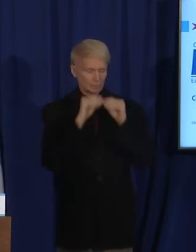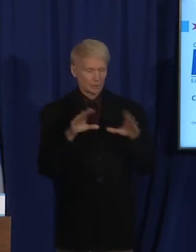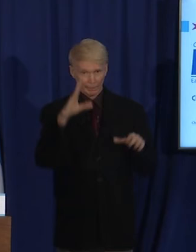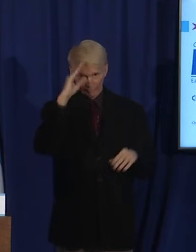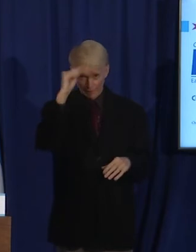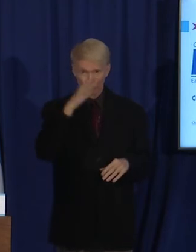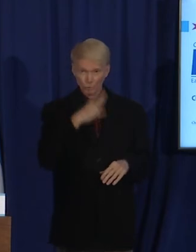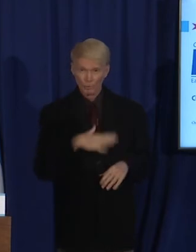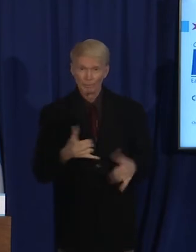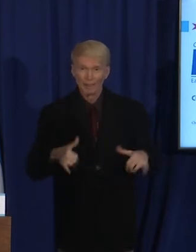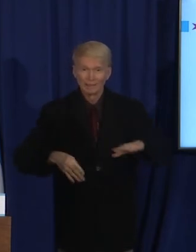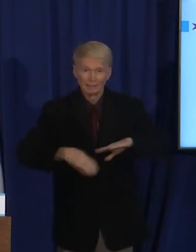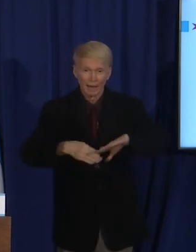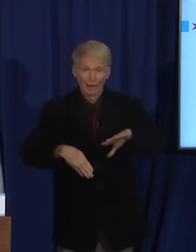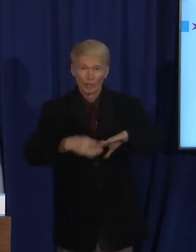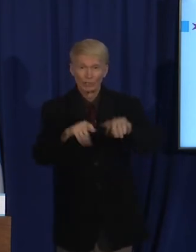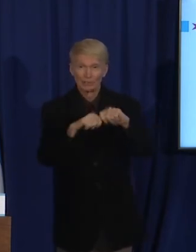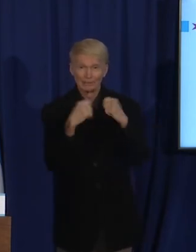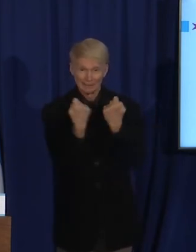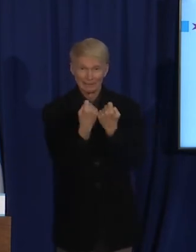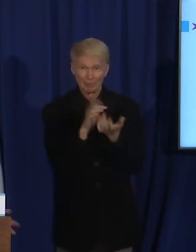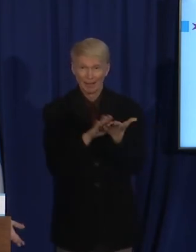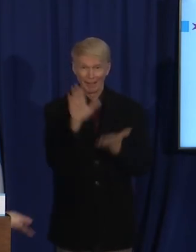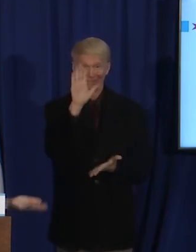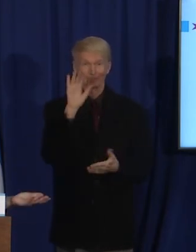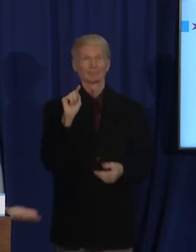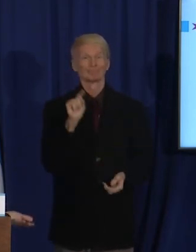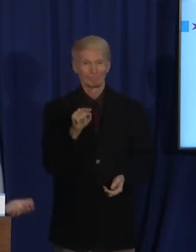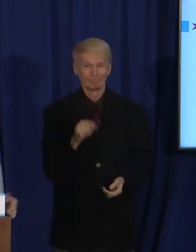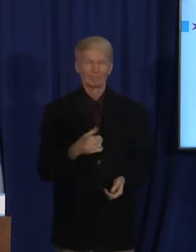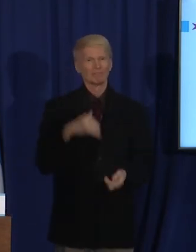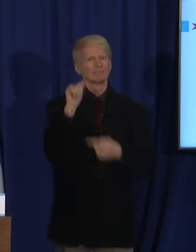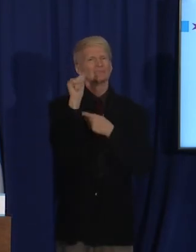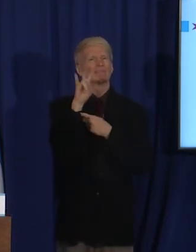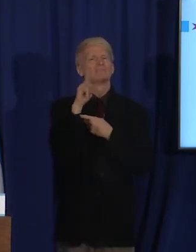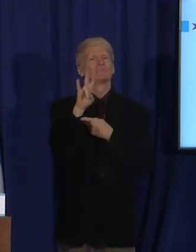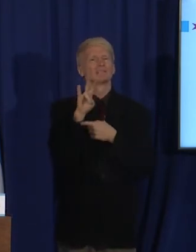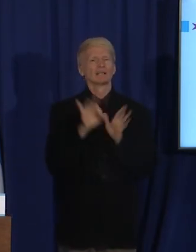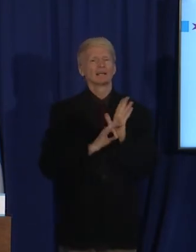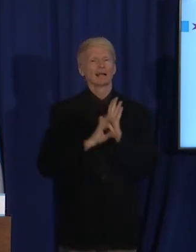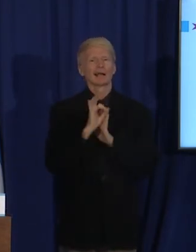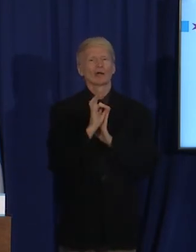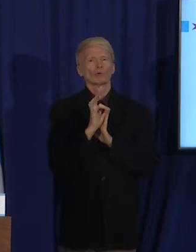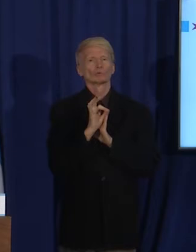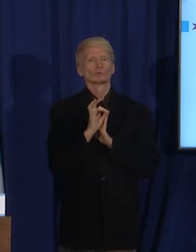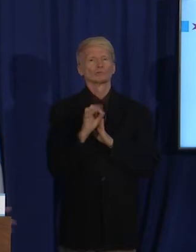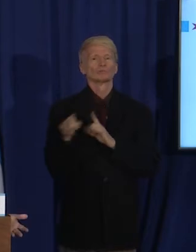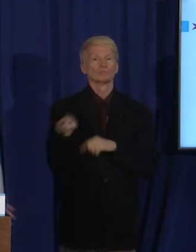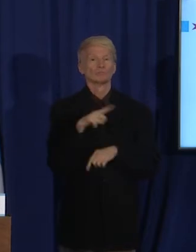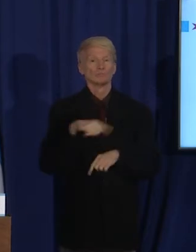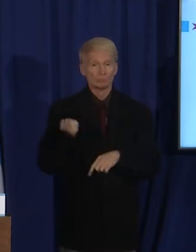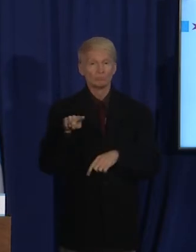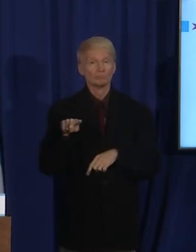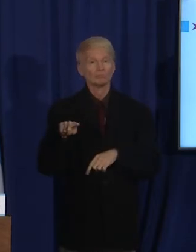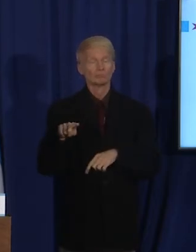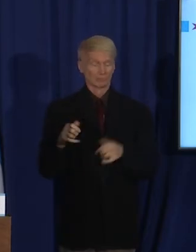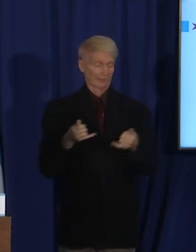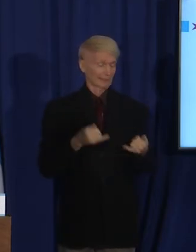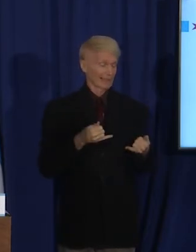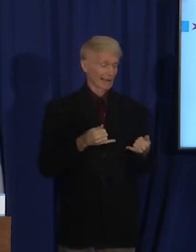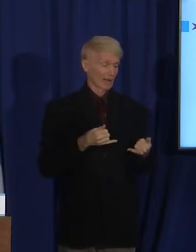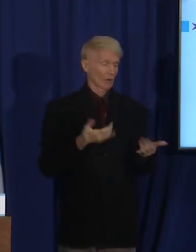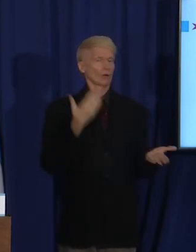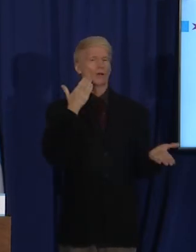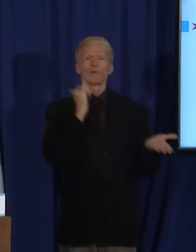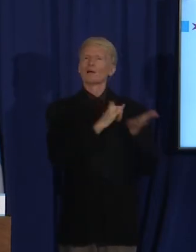and women's soccer team. And there were 17 cases. So this is an example, again, of this would be, at this point, a